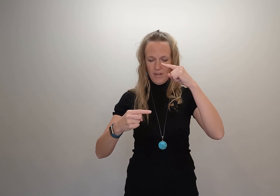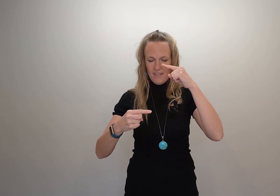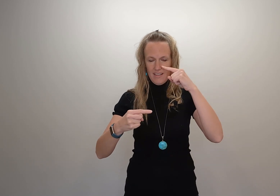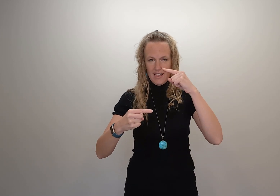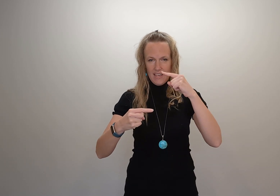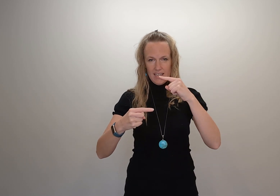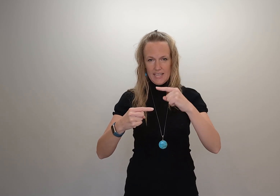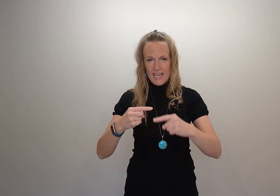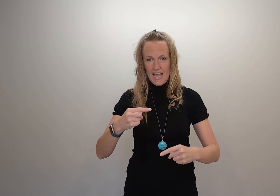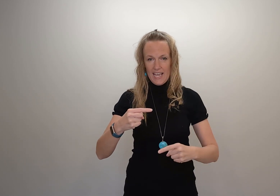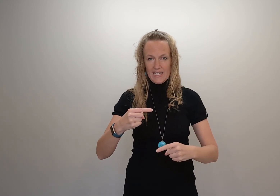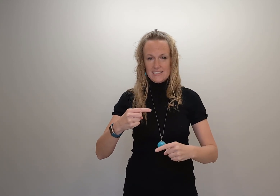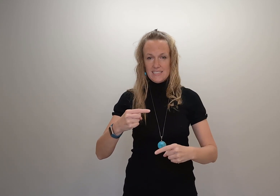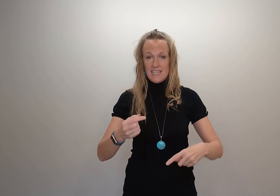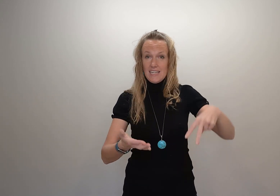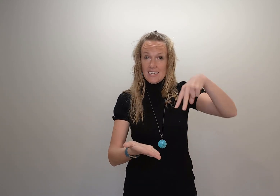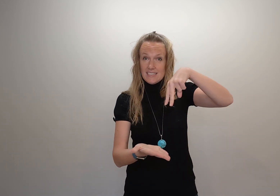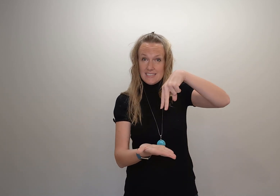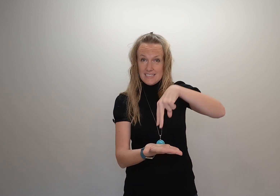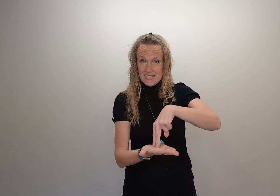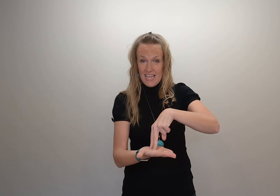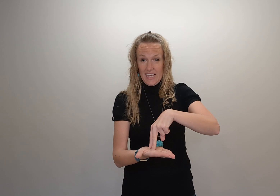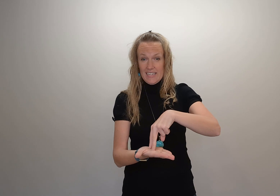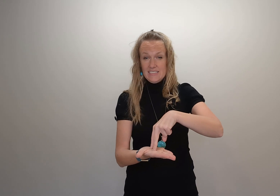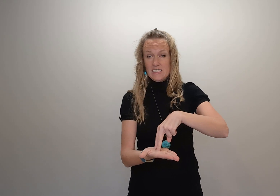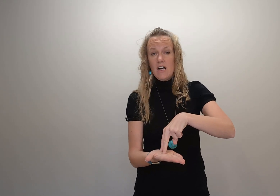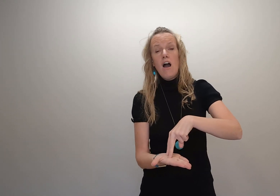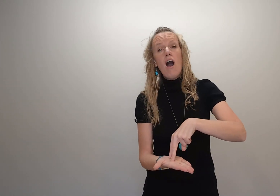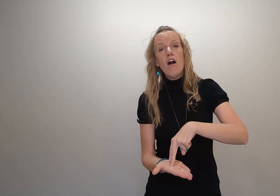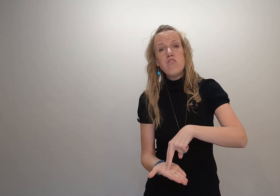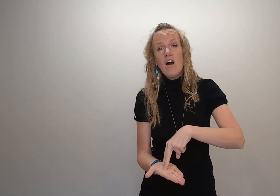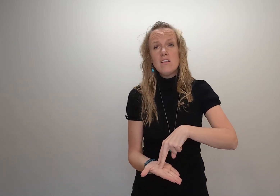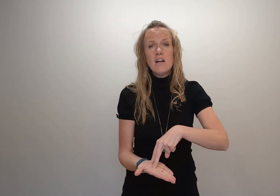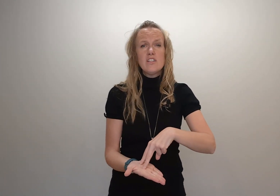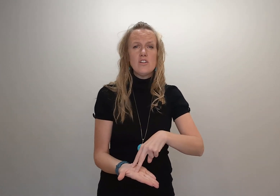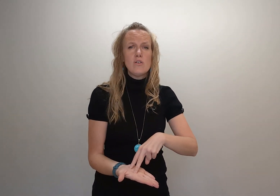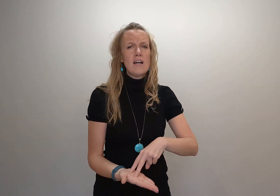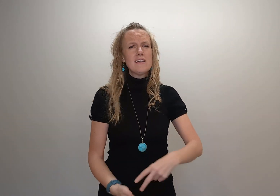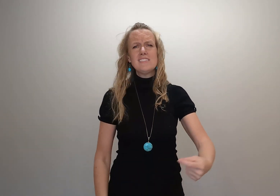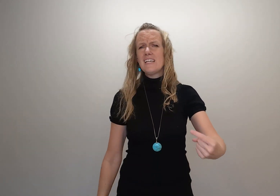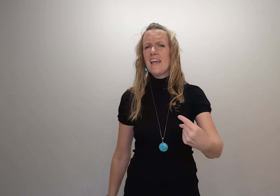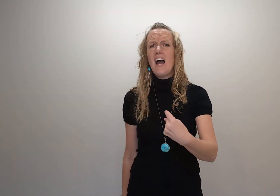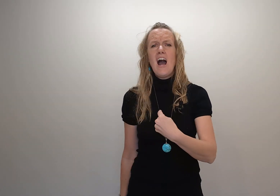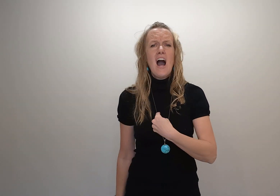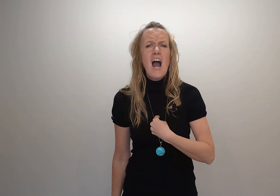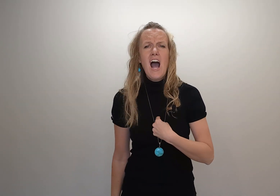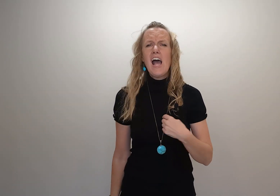one. Can't stand, I'll fall on you. I'm going to say,